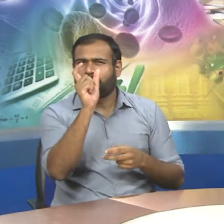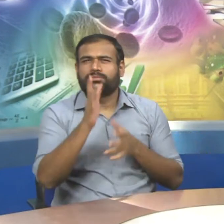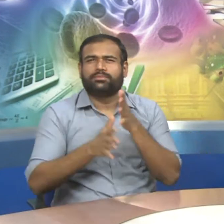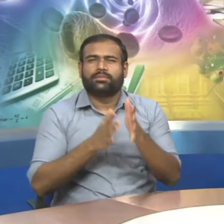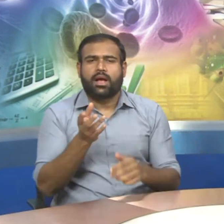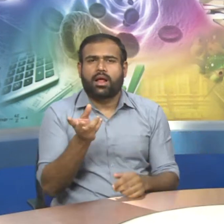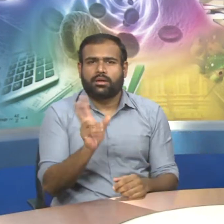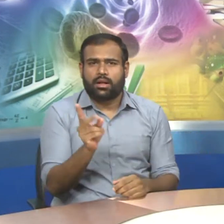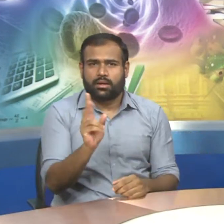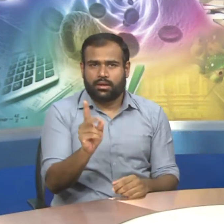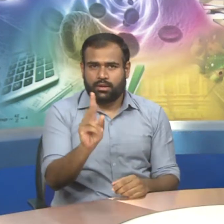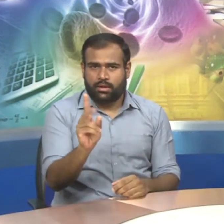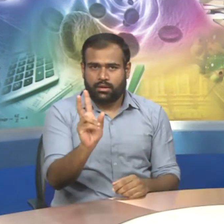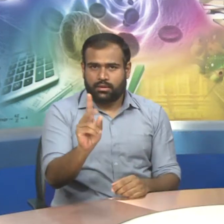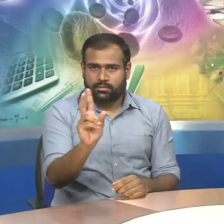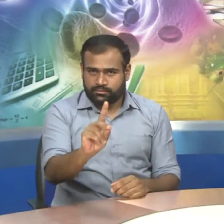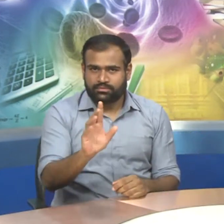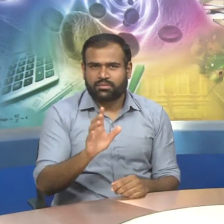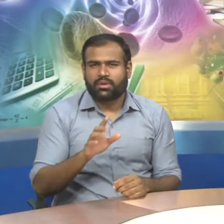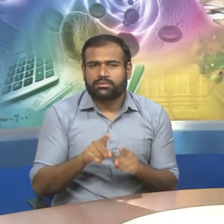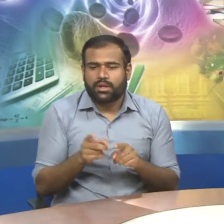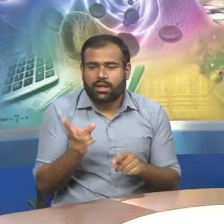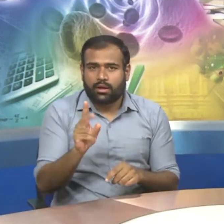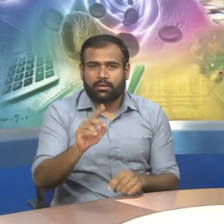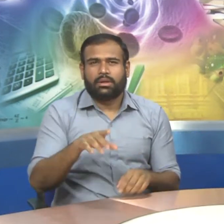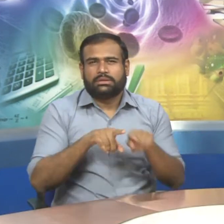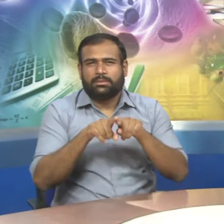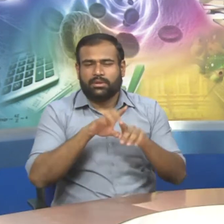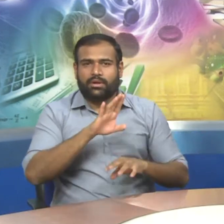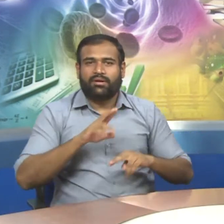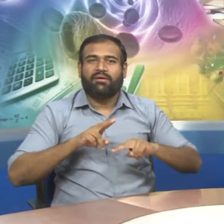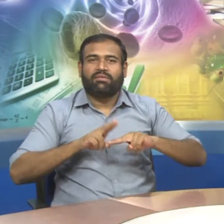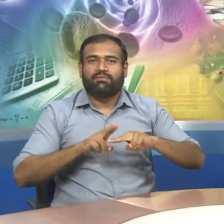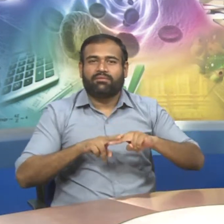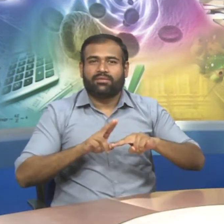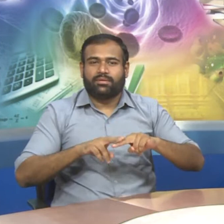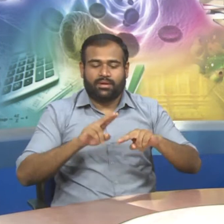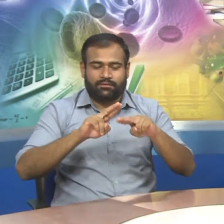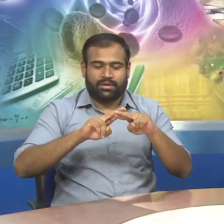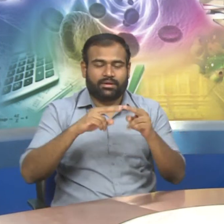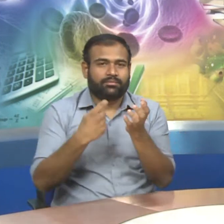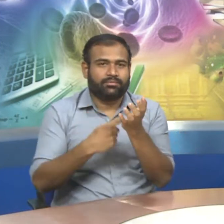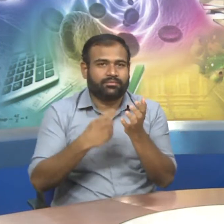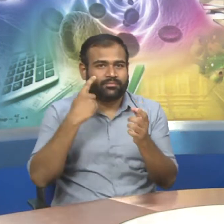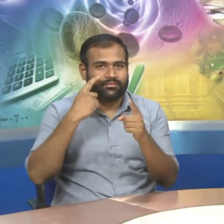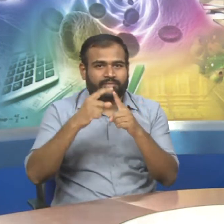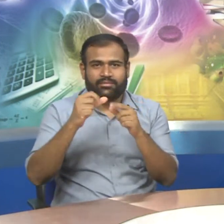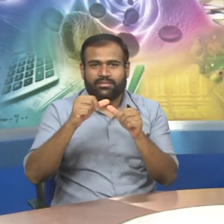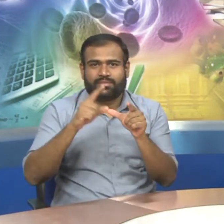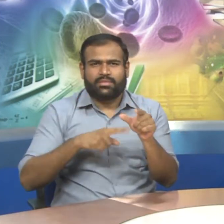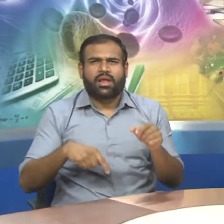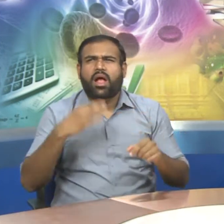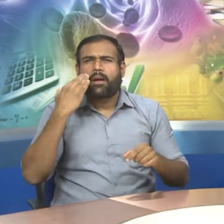Now this is another type. In this, we will repeat some words. For example, word Friday.